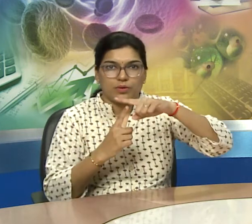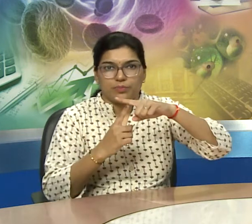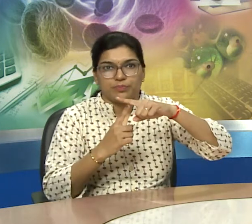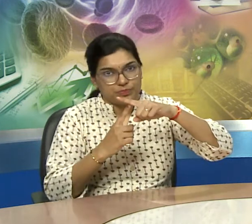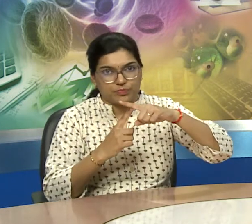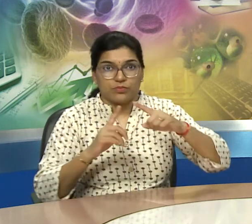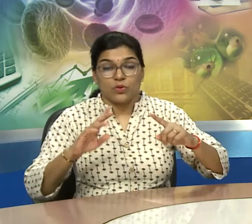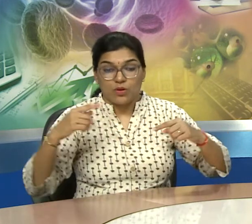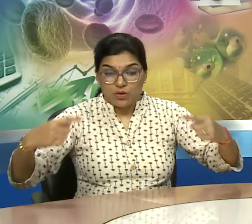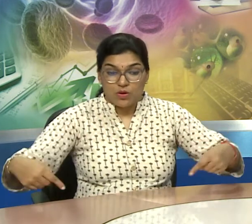pulled by